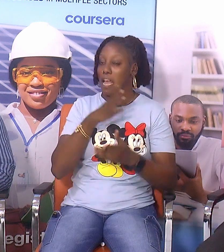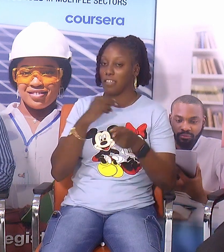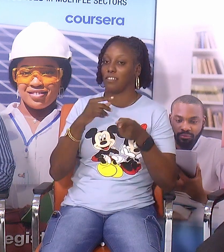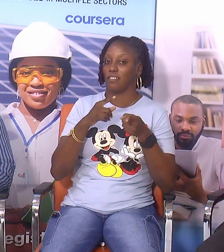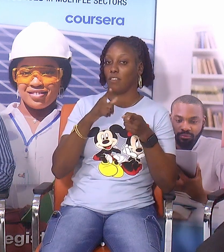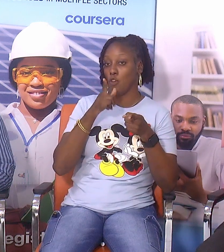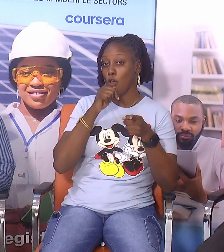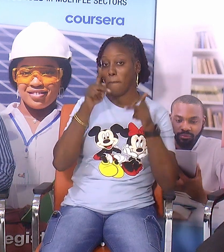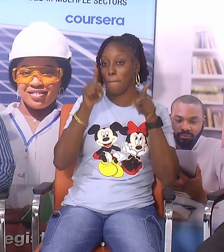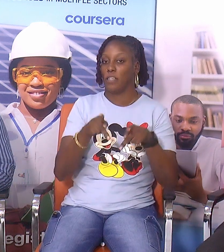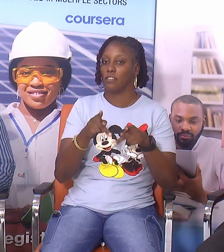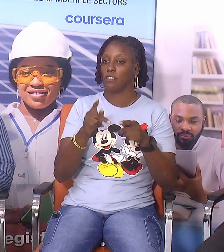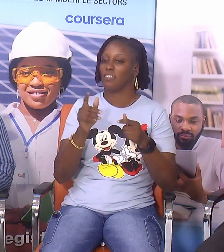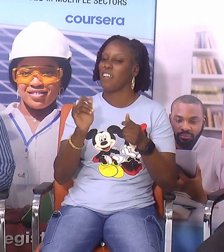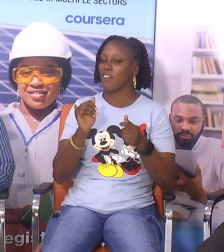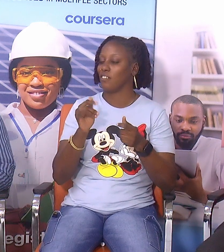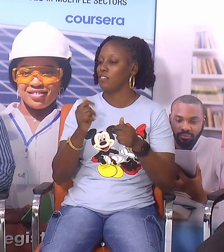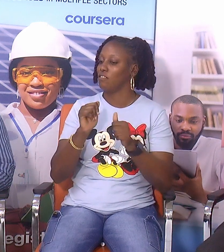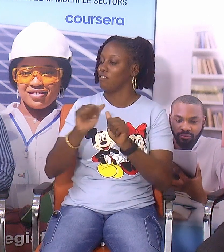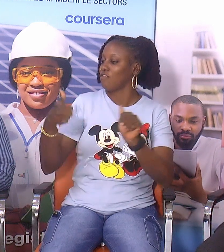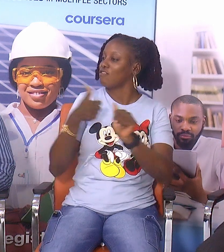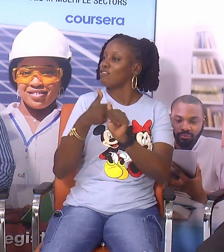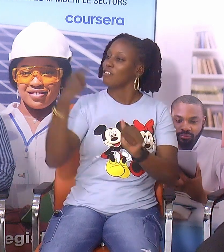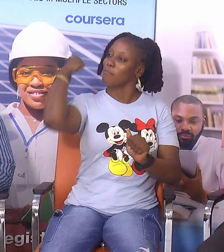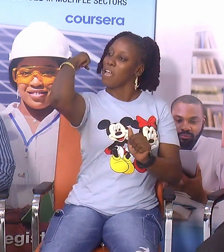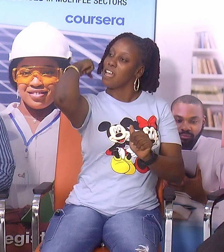And also,